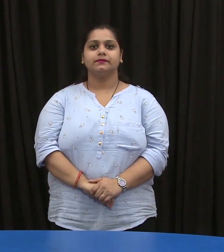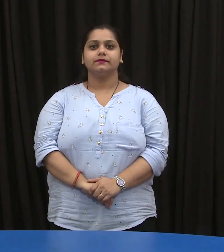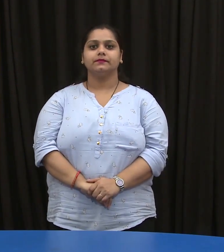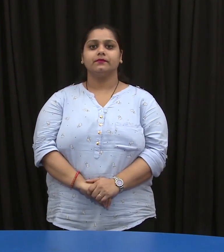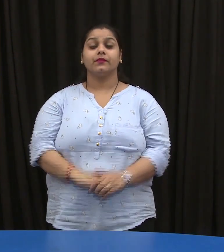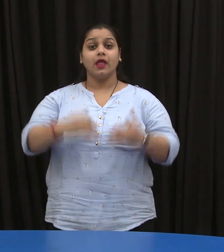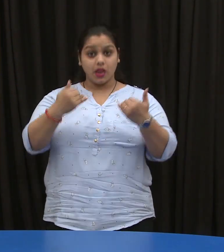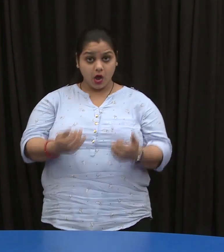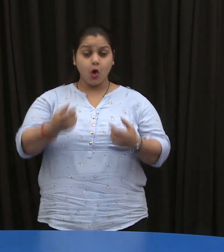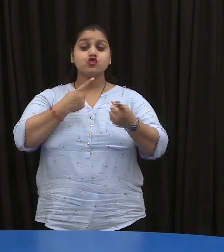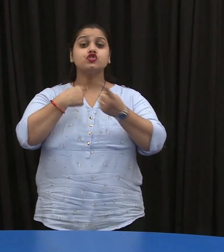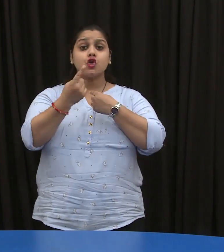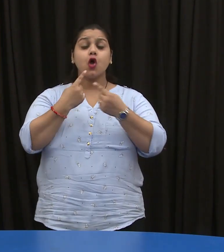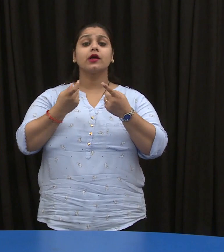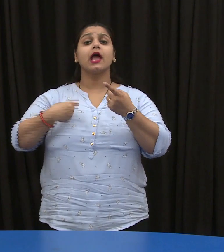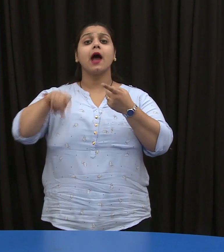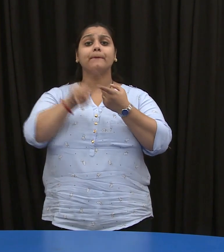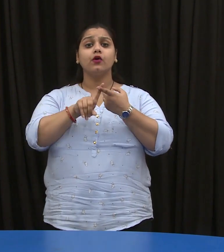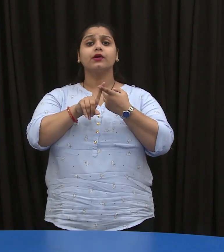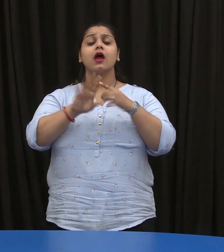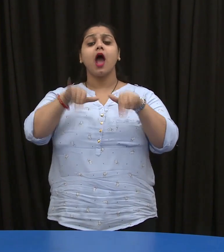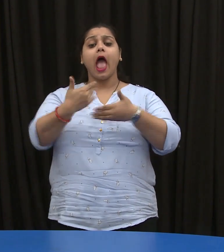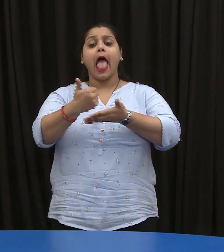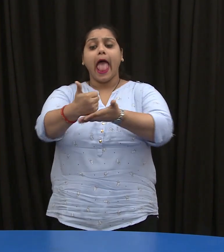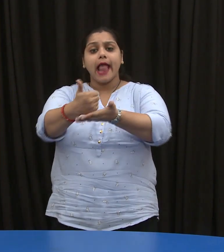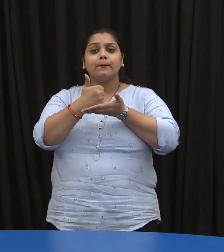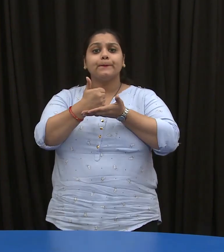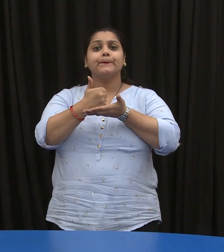Now we will talk about getting help.